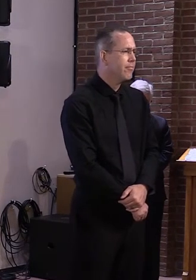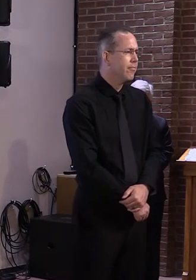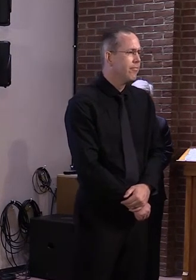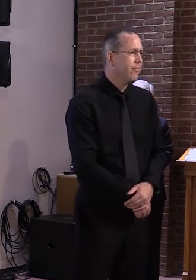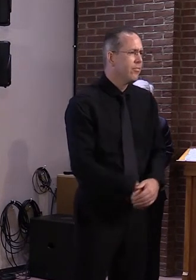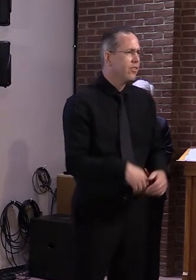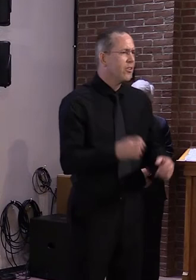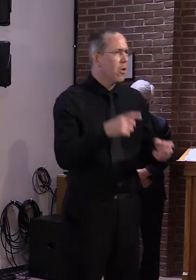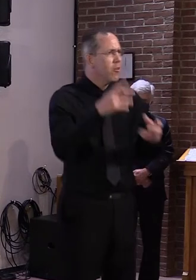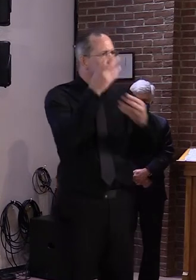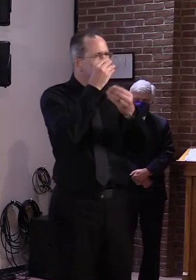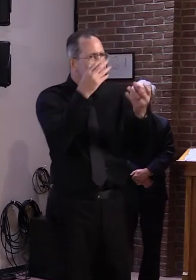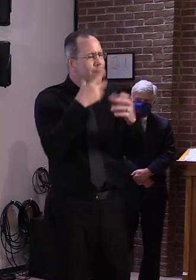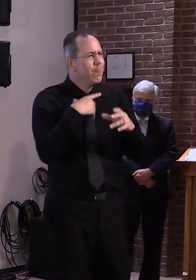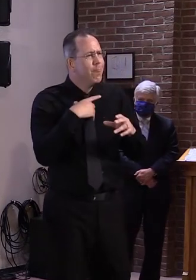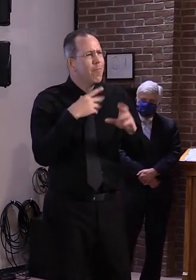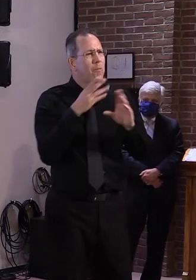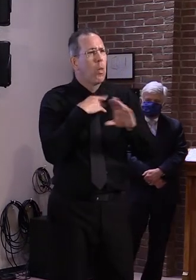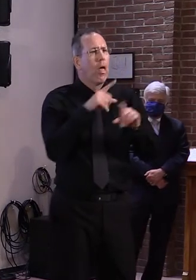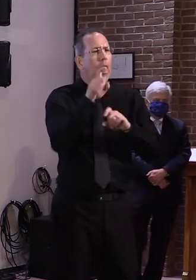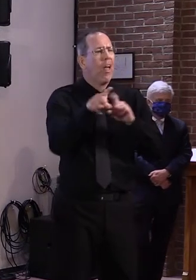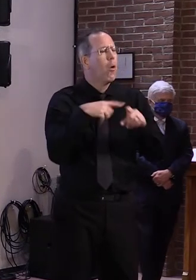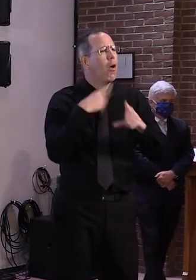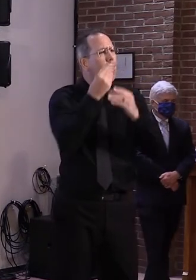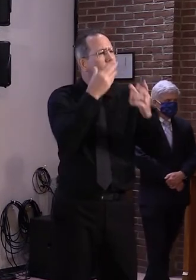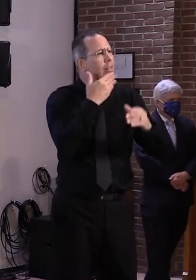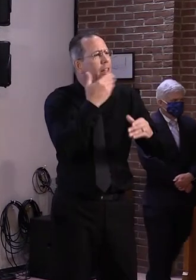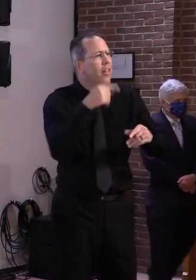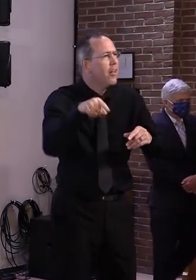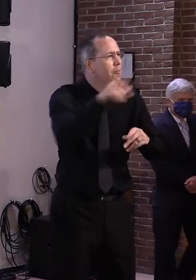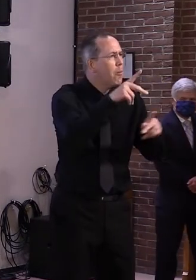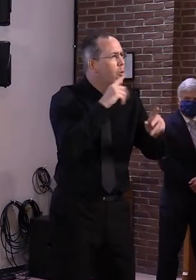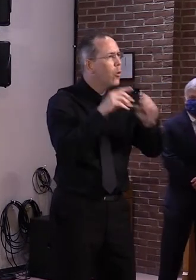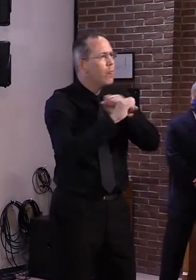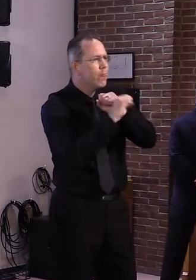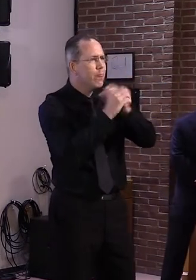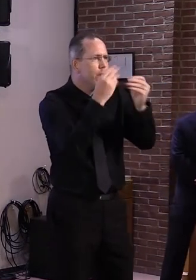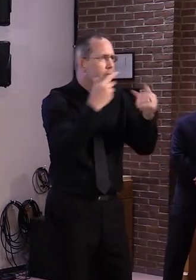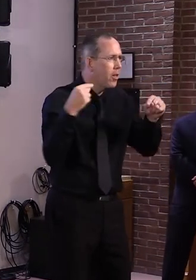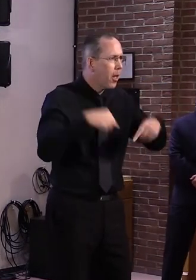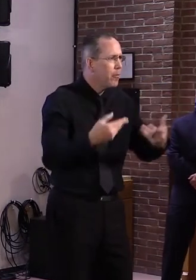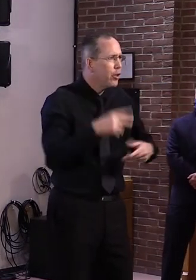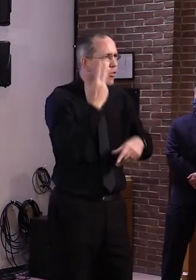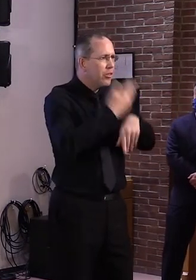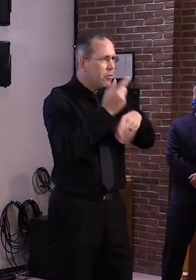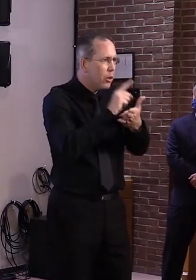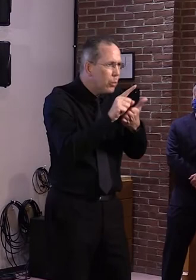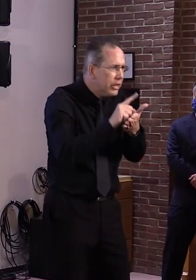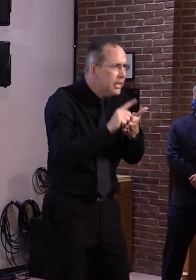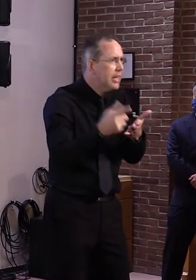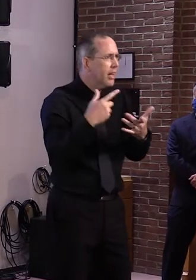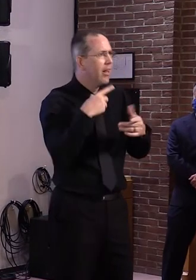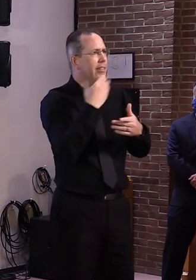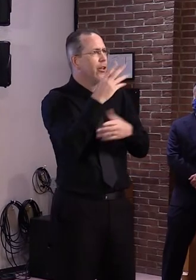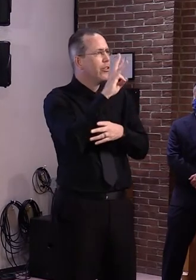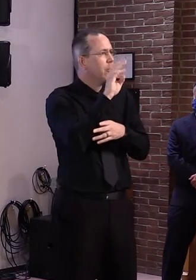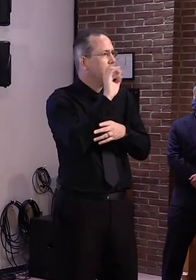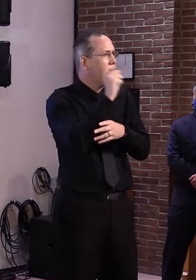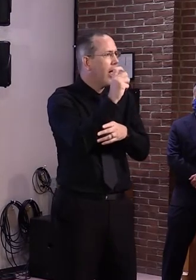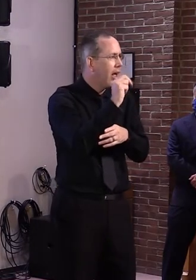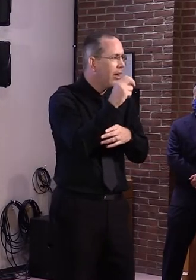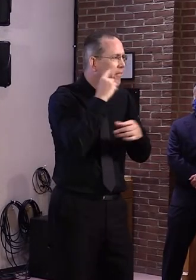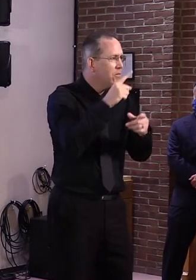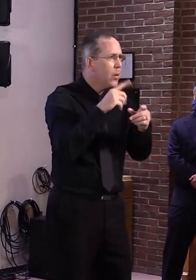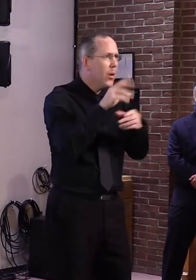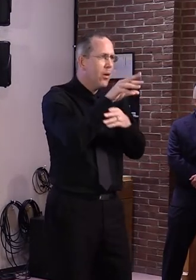Dr. I would add CHIP 22 and 44, as well as WPTZ to that list. They're both here